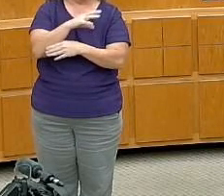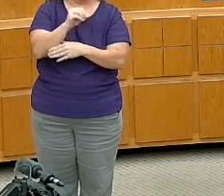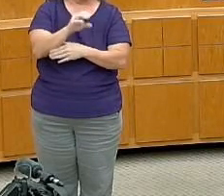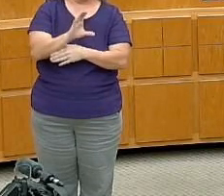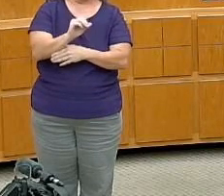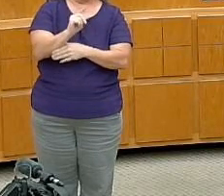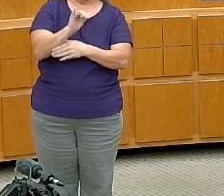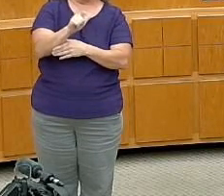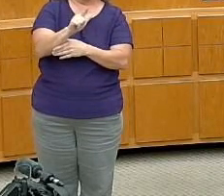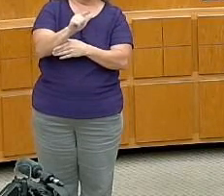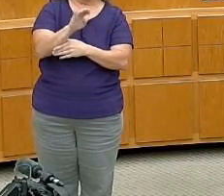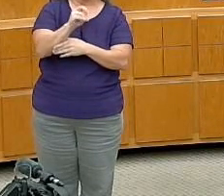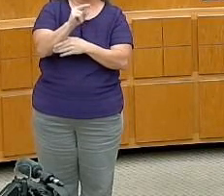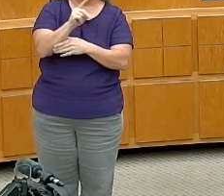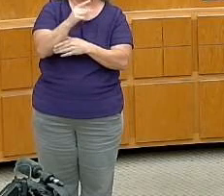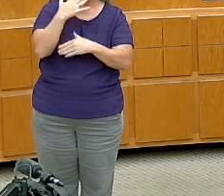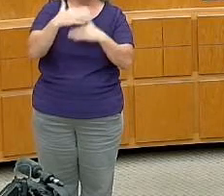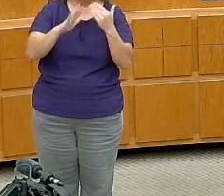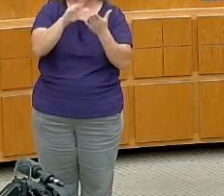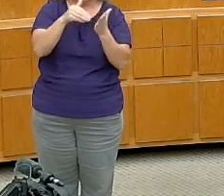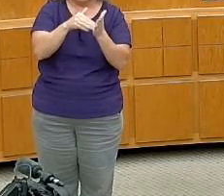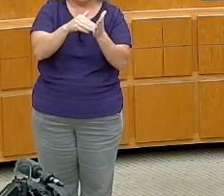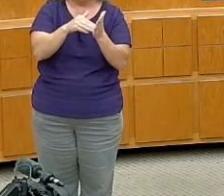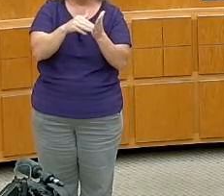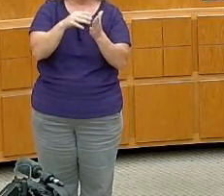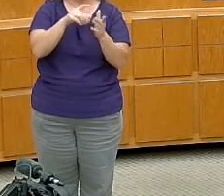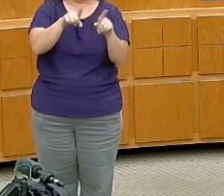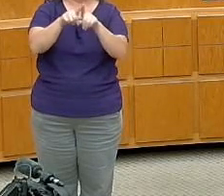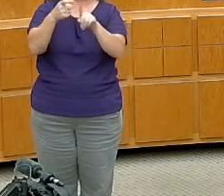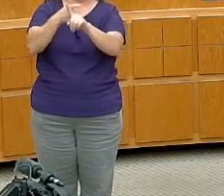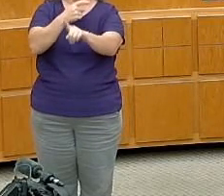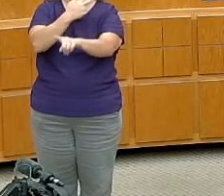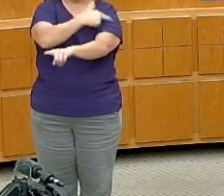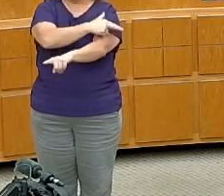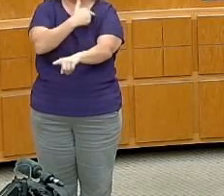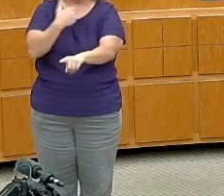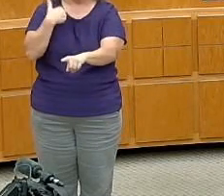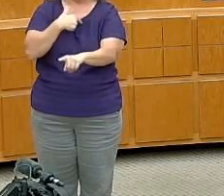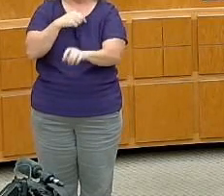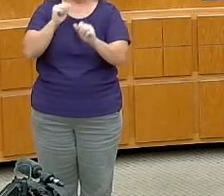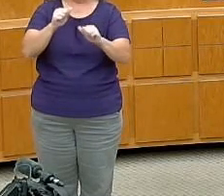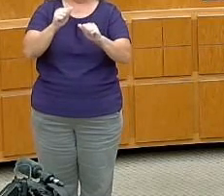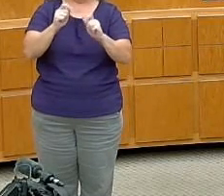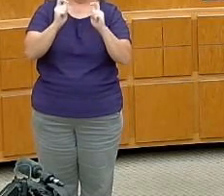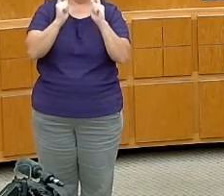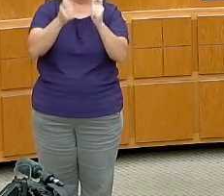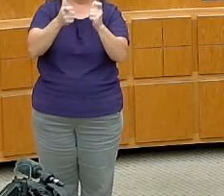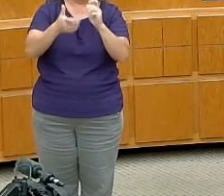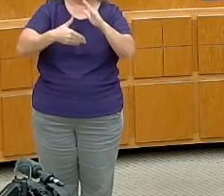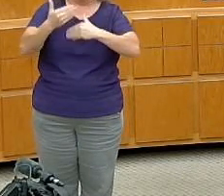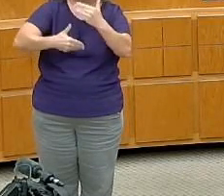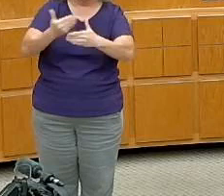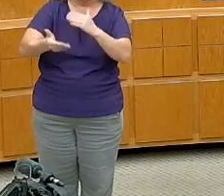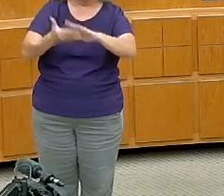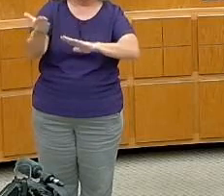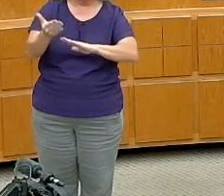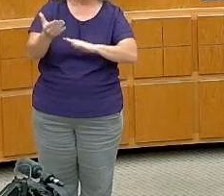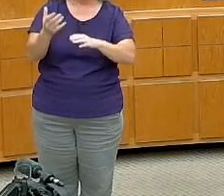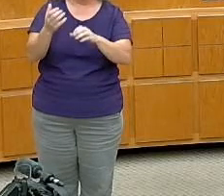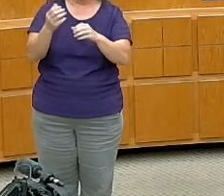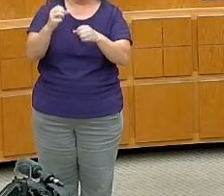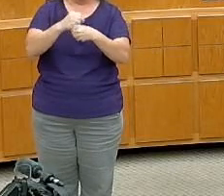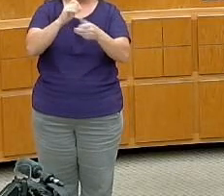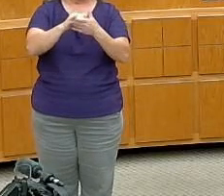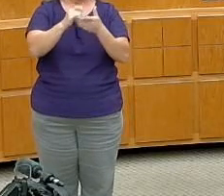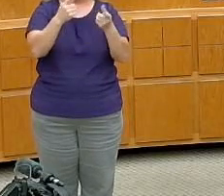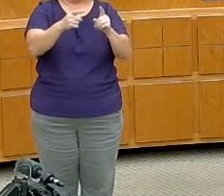and also from the hospitals, we were able to fast-track it and got this going smoothly in the very first few days. Of